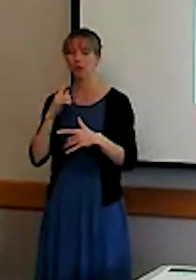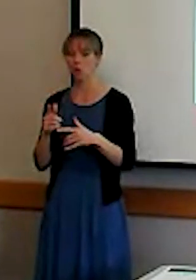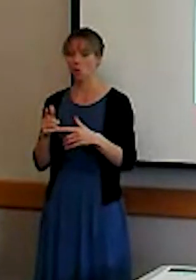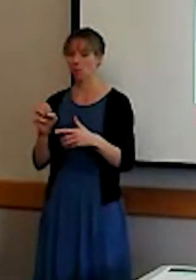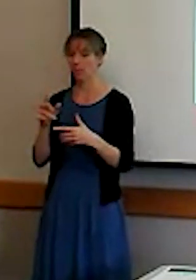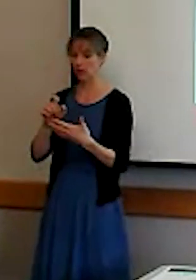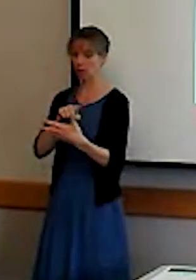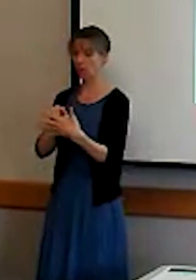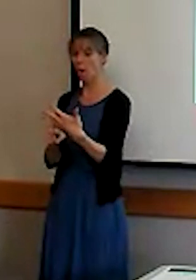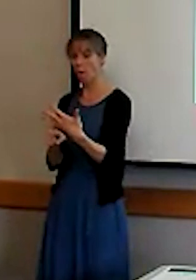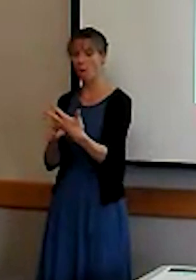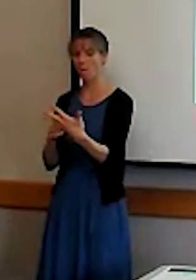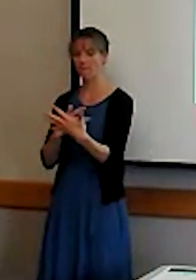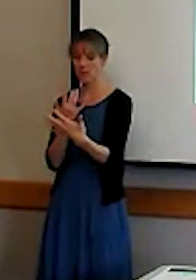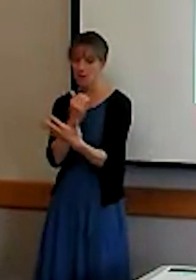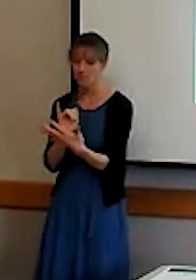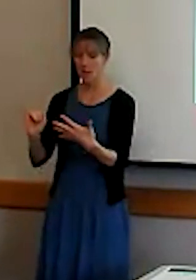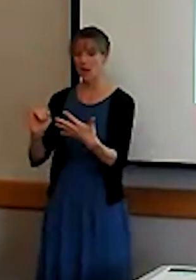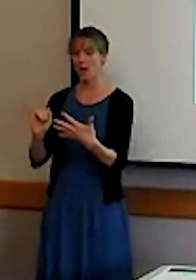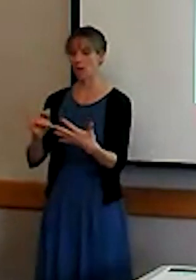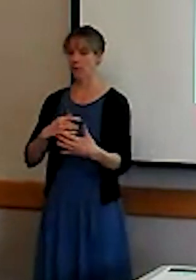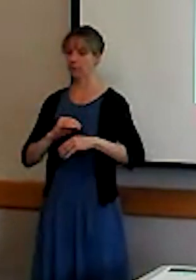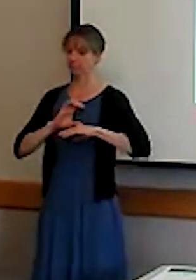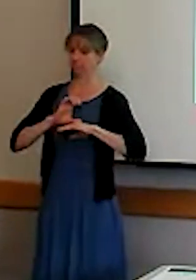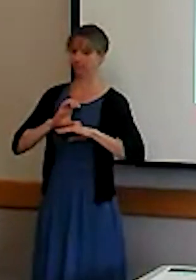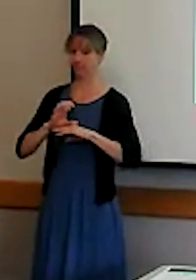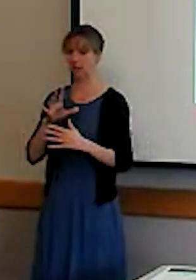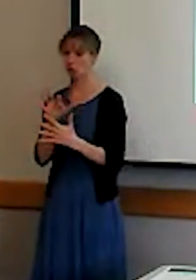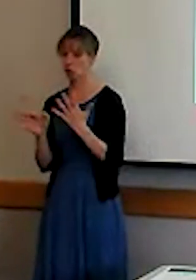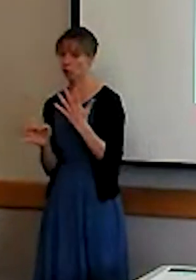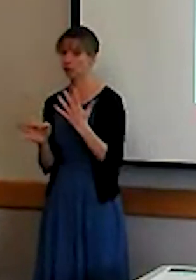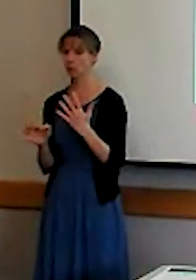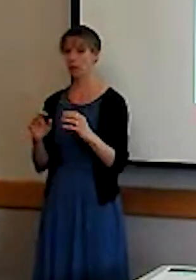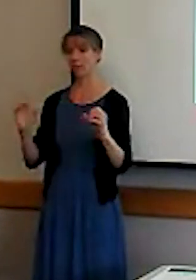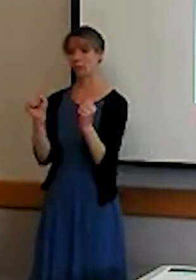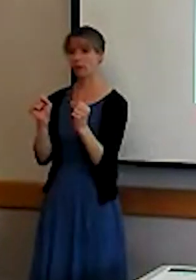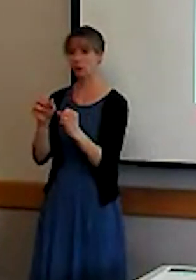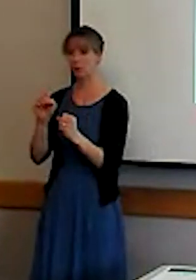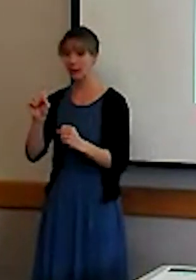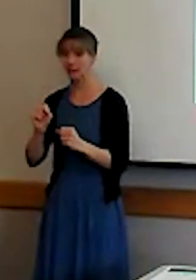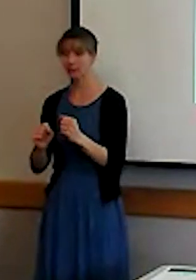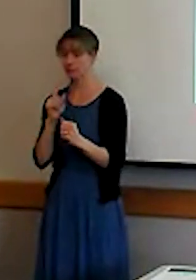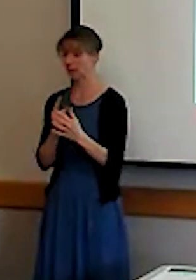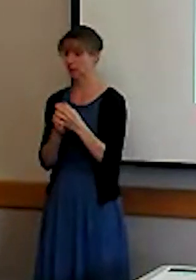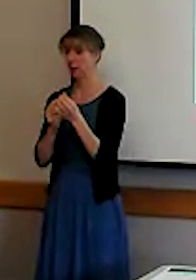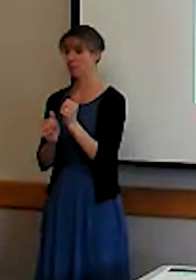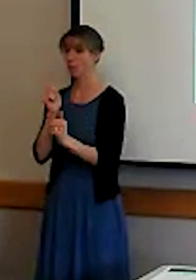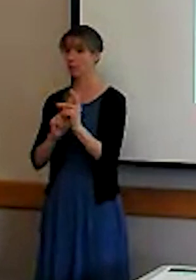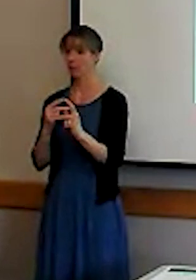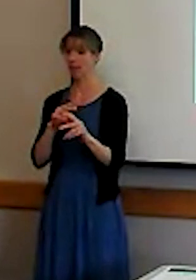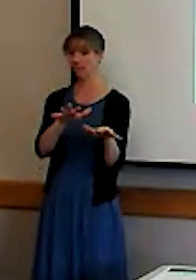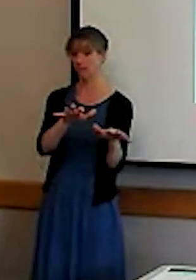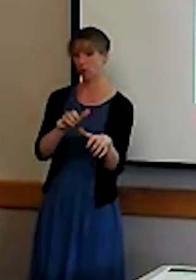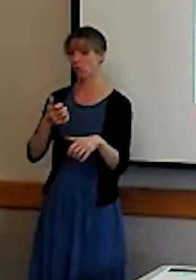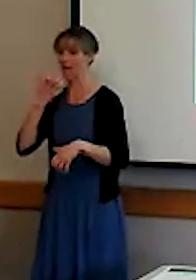autonomy, dignity, choice. We also do refrigerated meals, which is very unique. Most folks do frozen